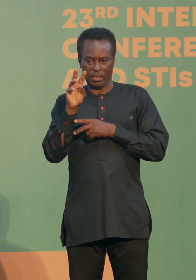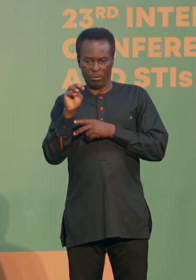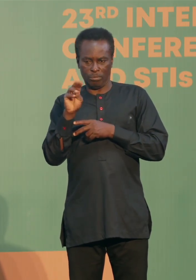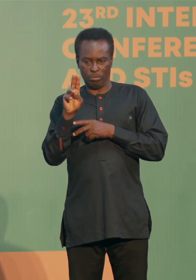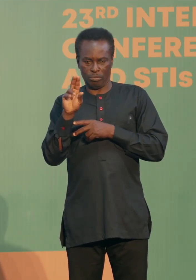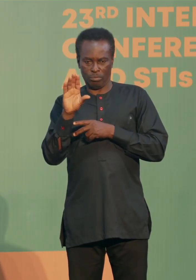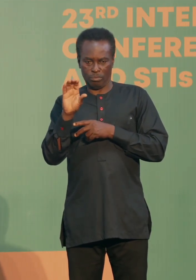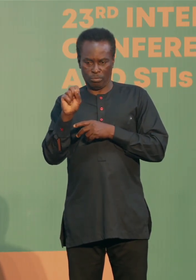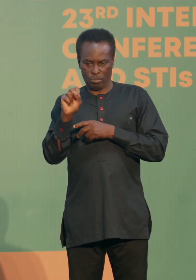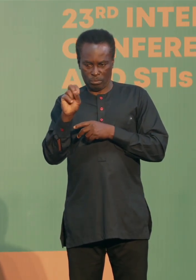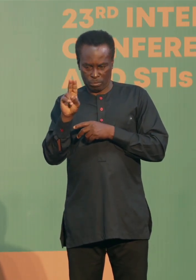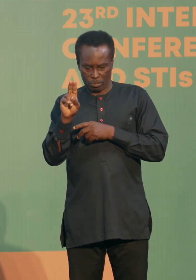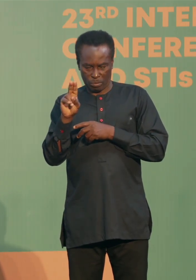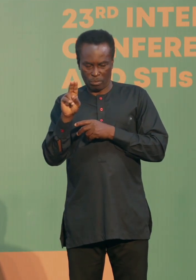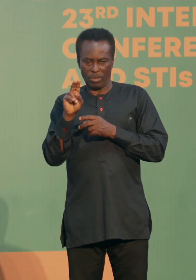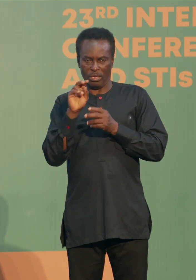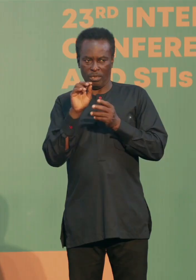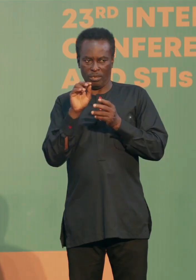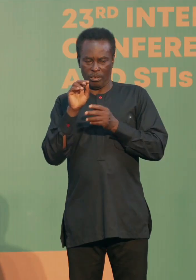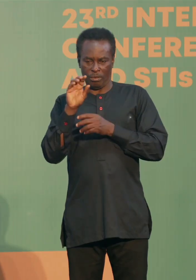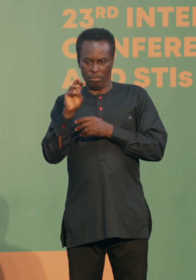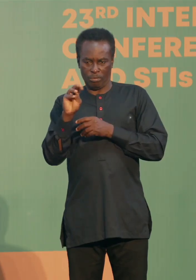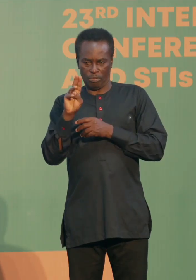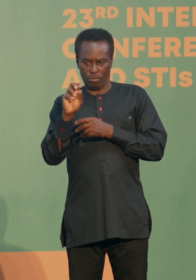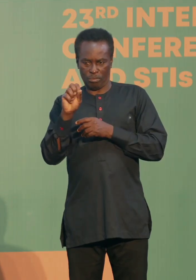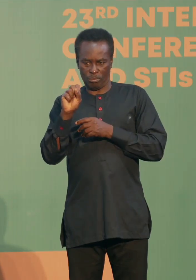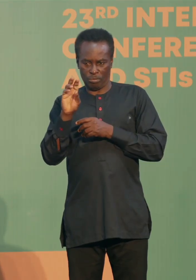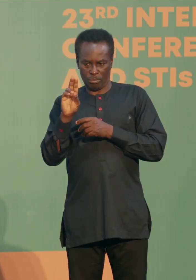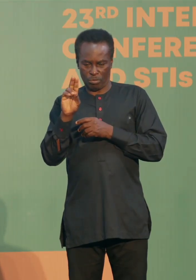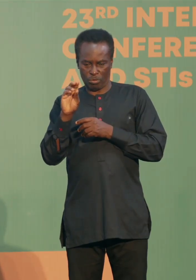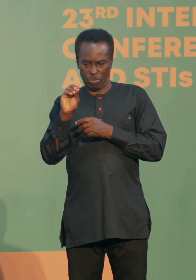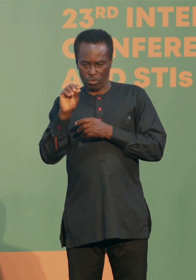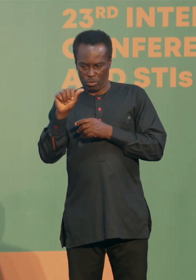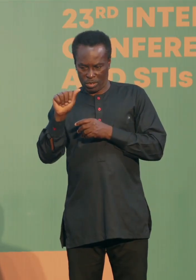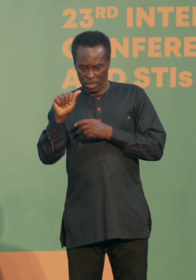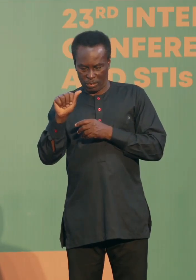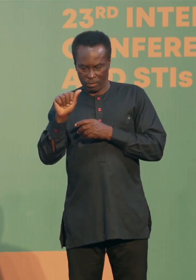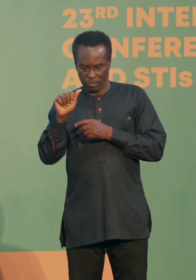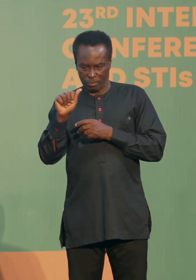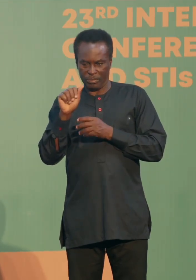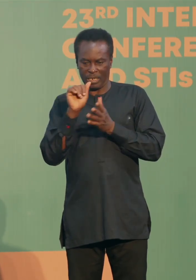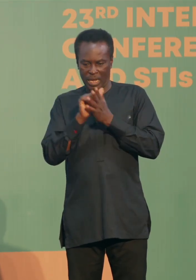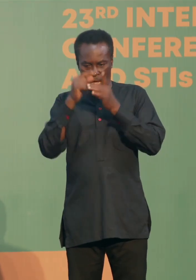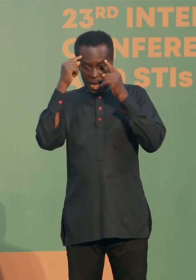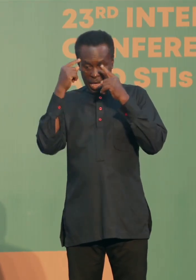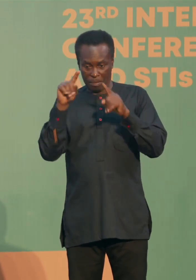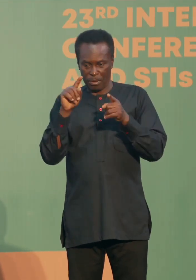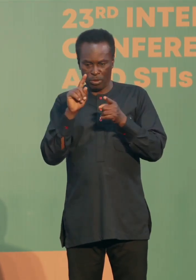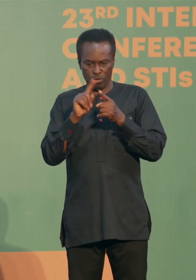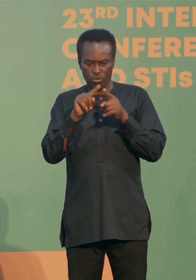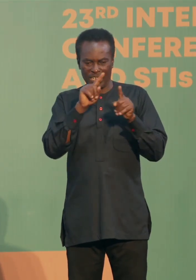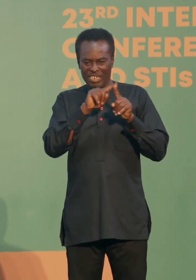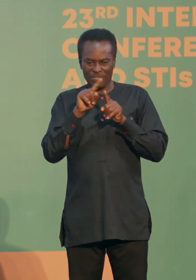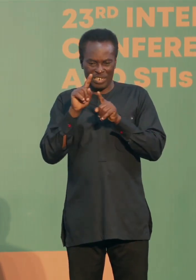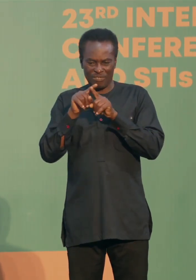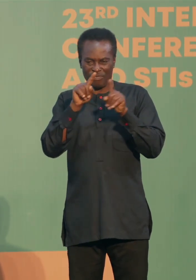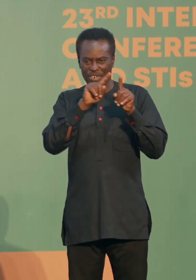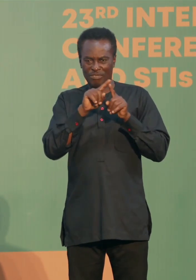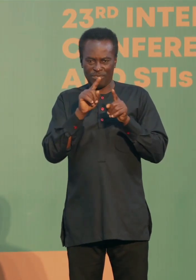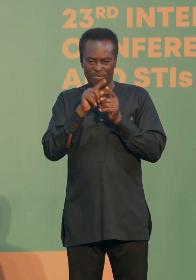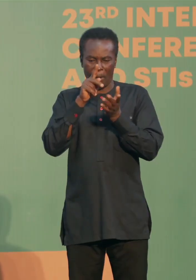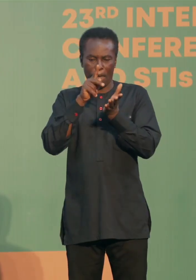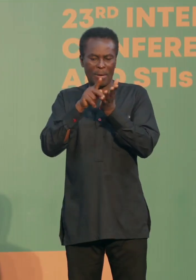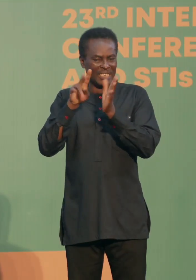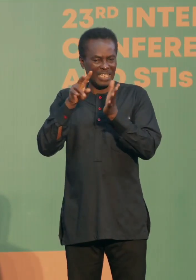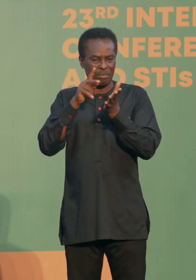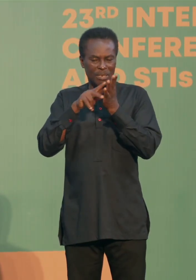not interrupted. Interruption of the vagina mucosa can occur through several pathways. The most common pathway